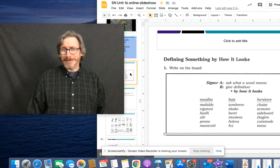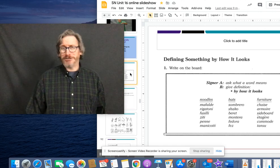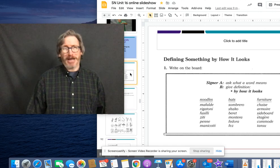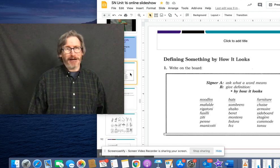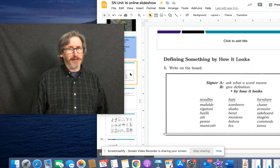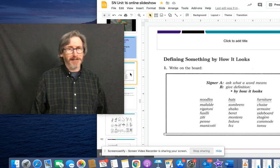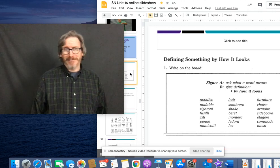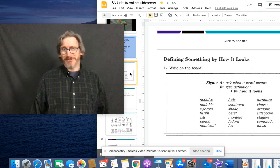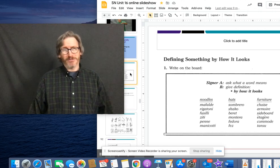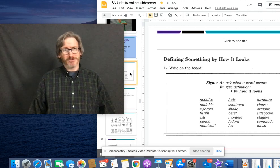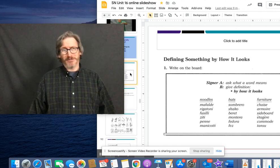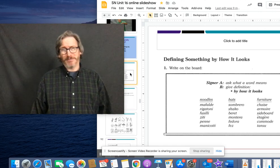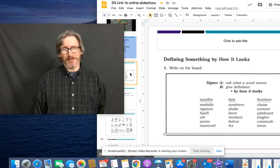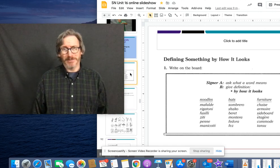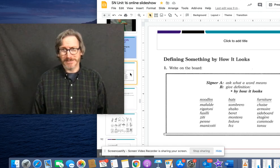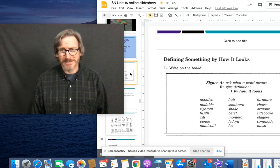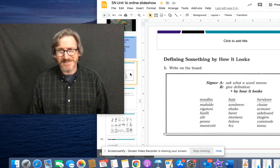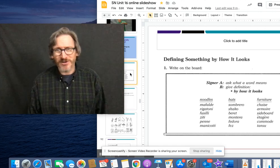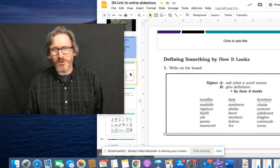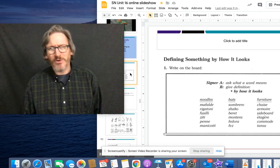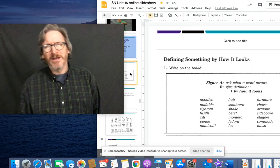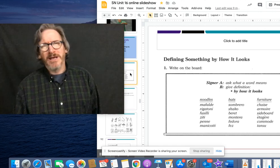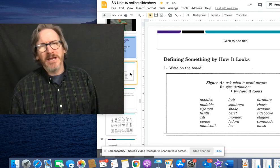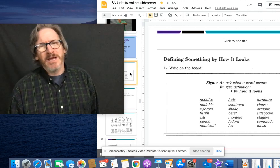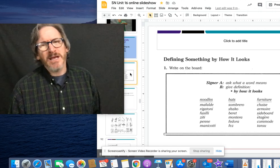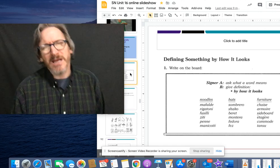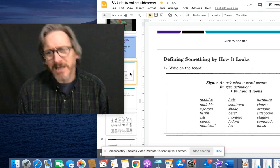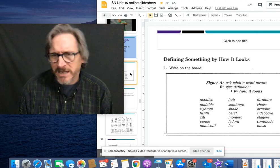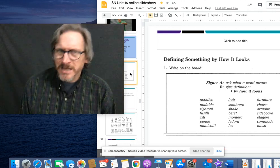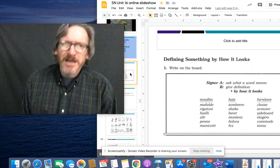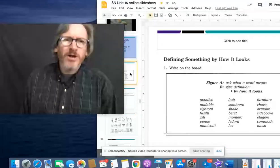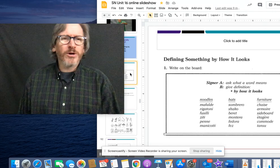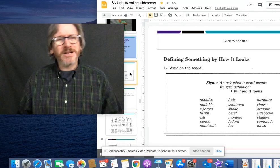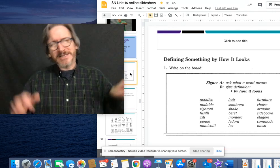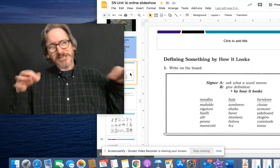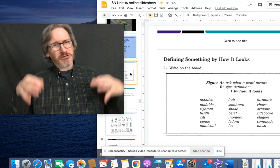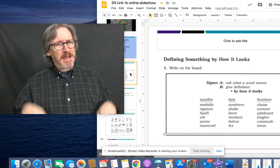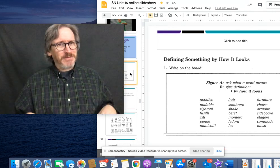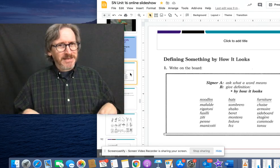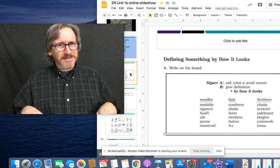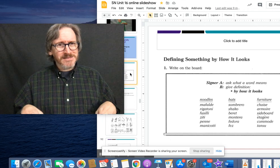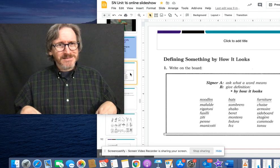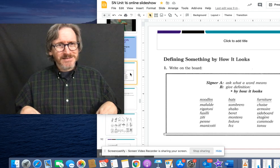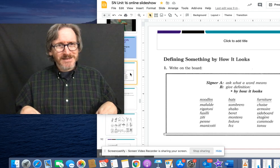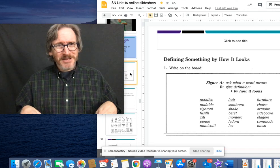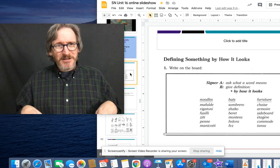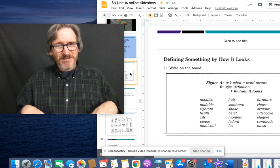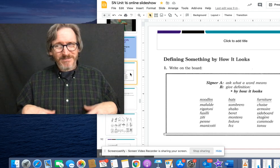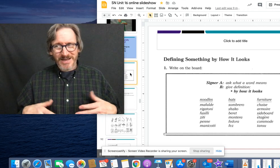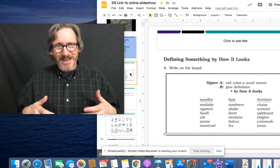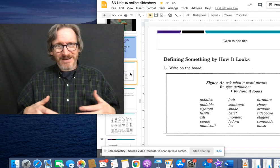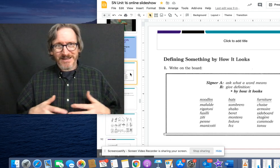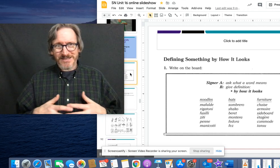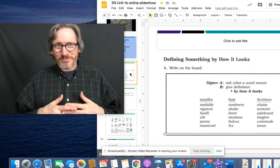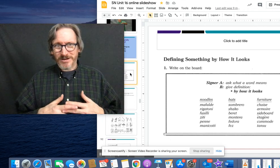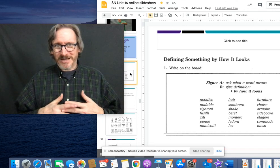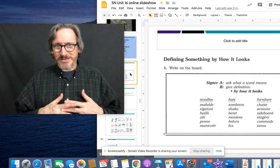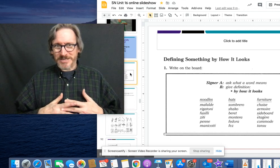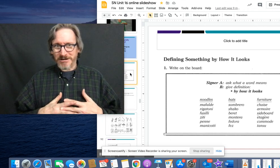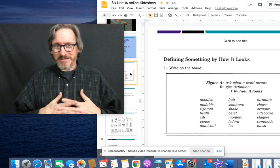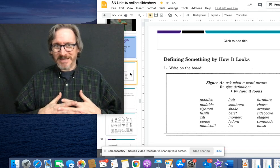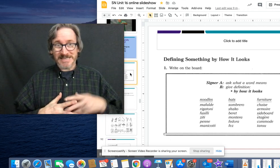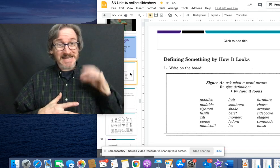couch and chair. Those are the big ones. So we're going to describe things. And again, these are